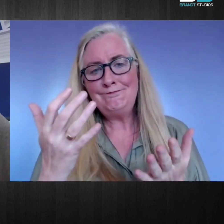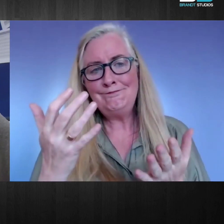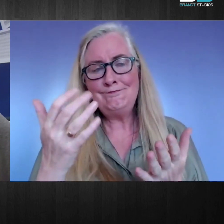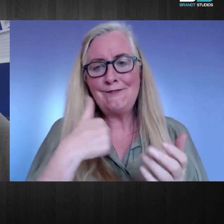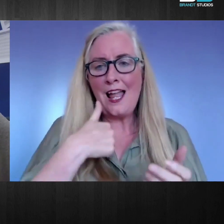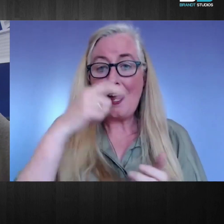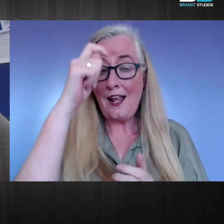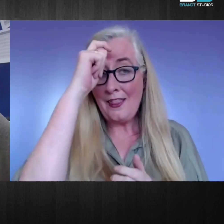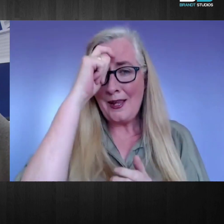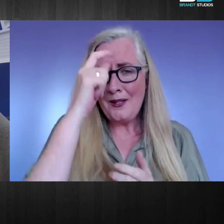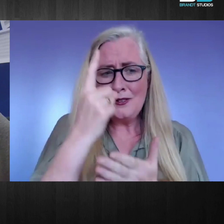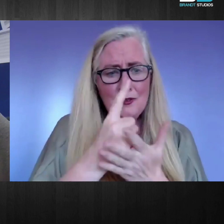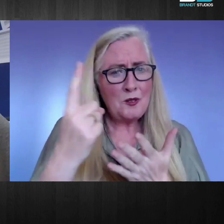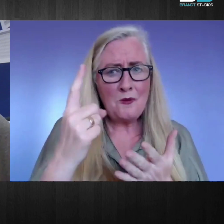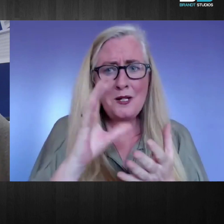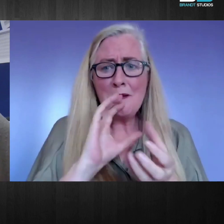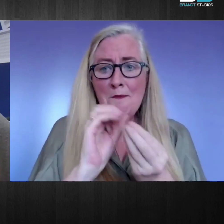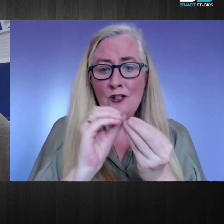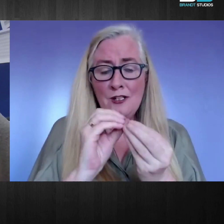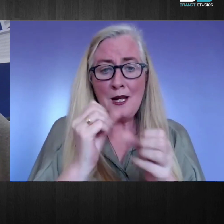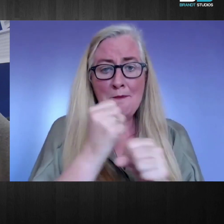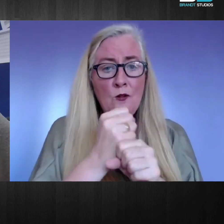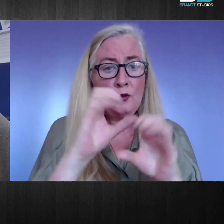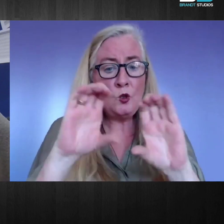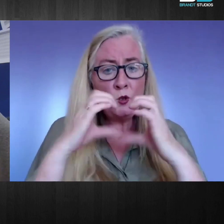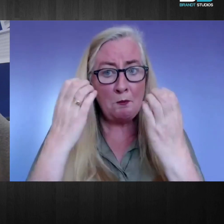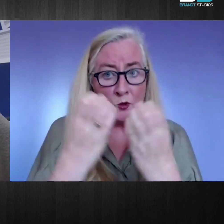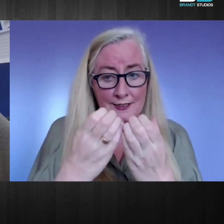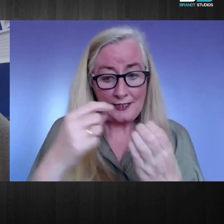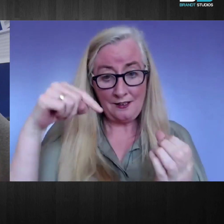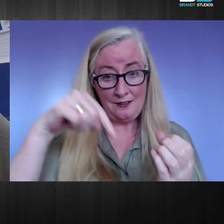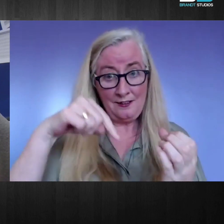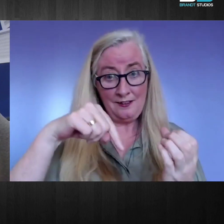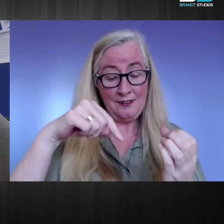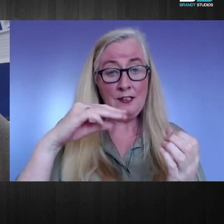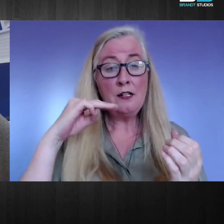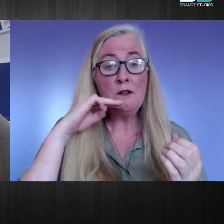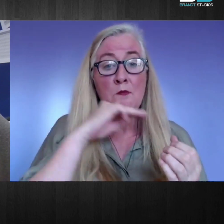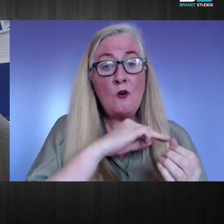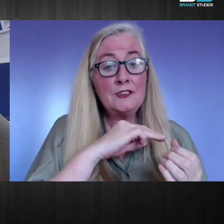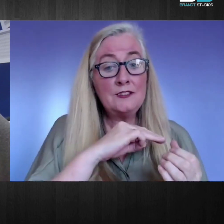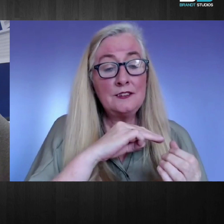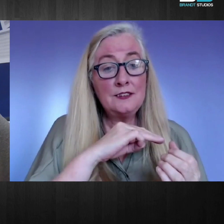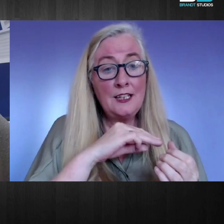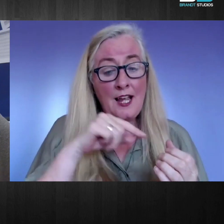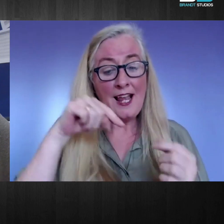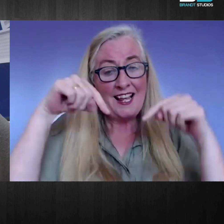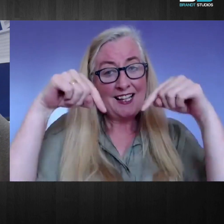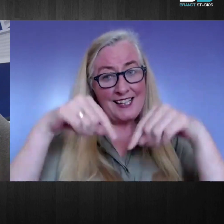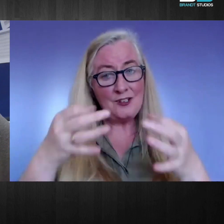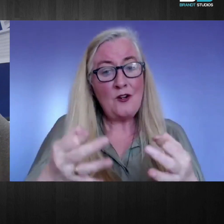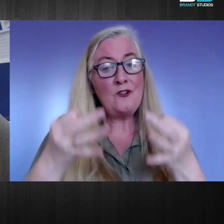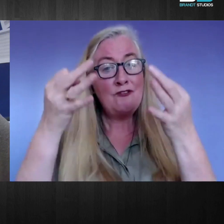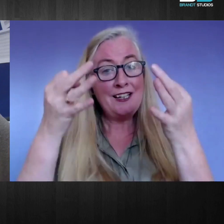community and like the importance of a community, and I think that's the great thing about music, is that it brings people together